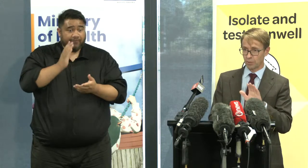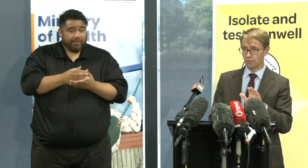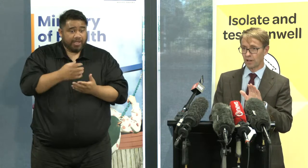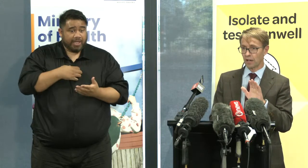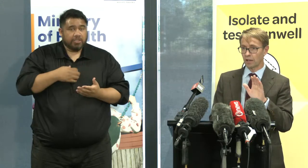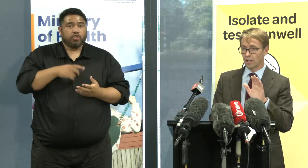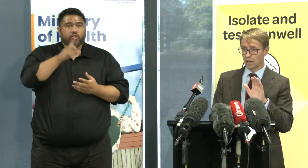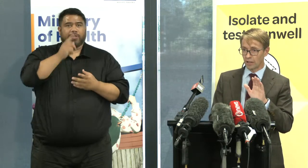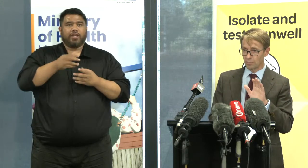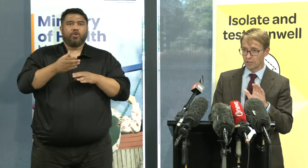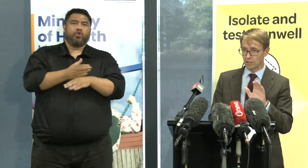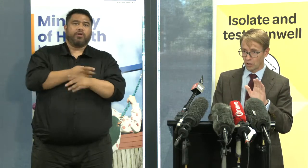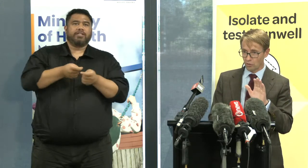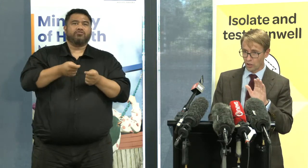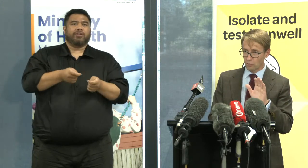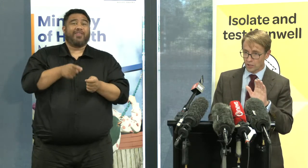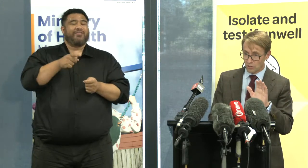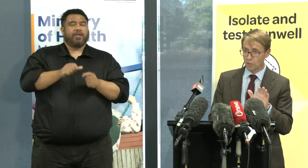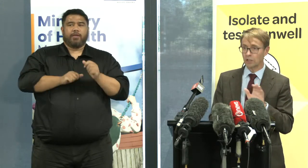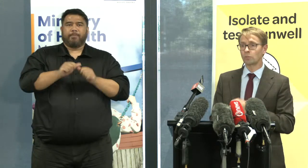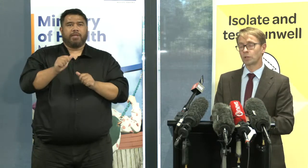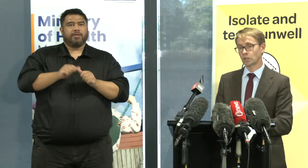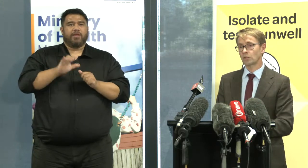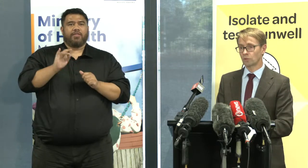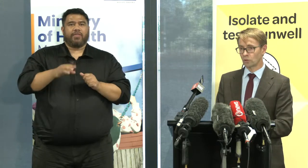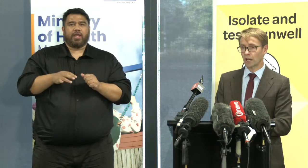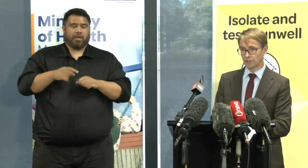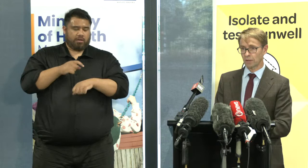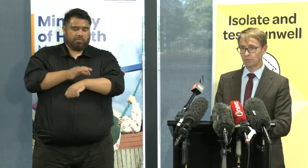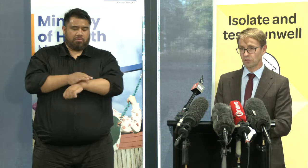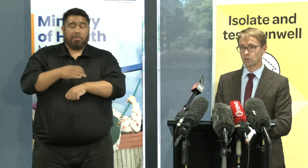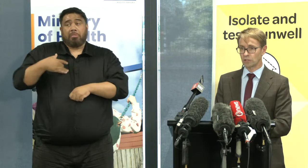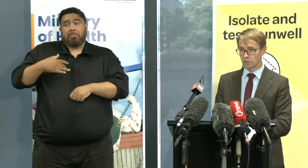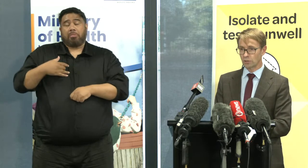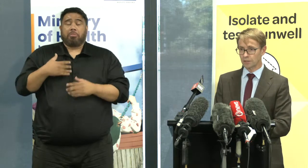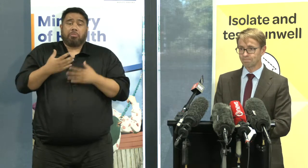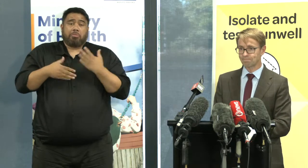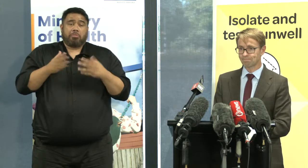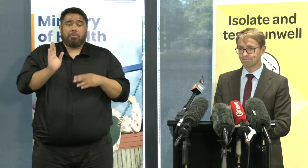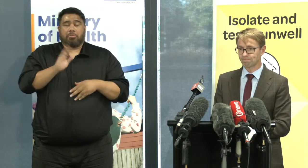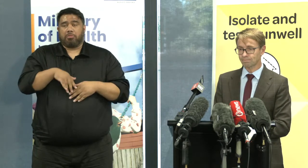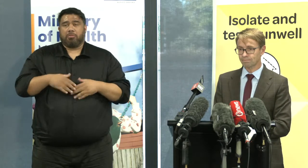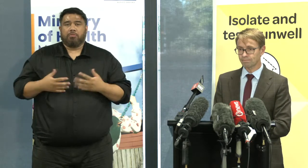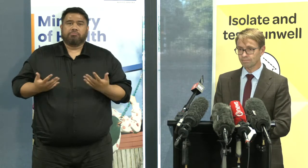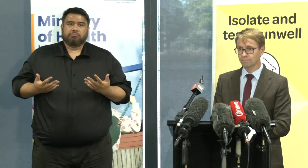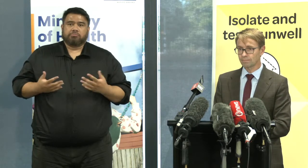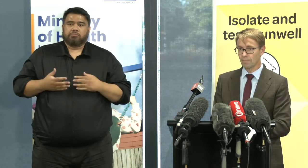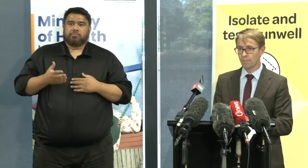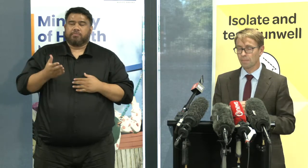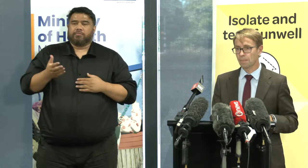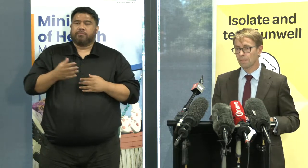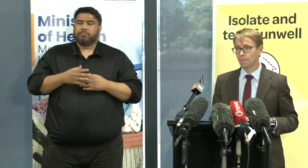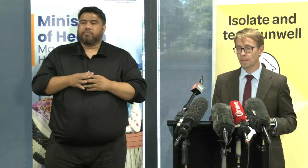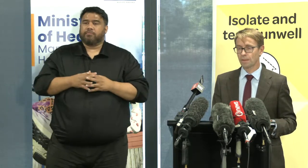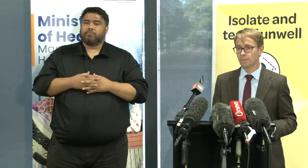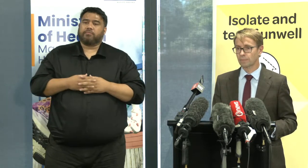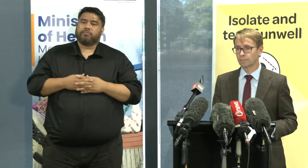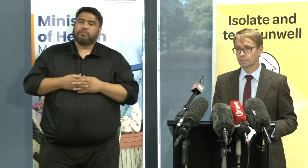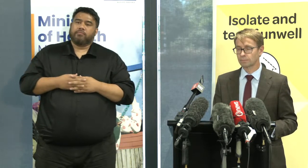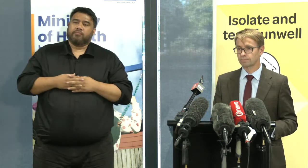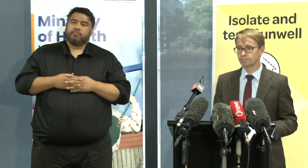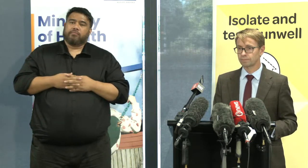and that's by far is a really good predictor of a good outcome if it's treated early. Are you comfortable with the rate, with the cost